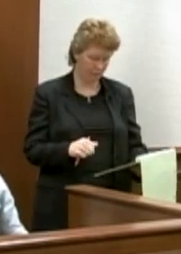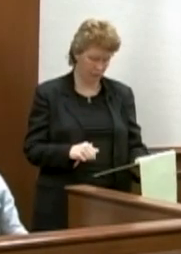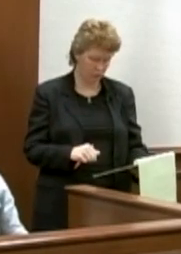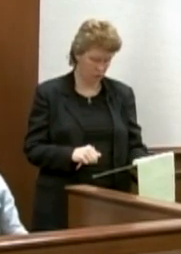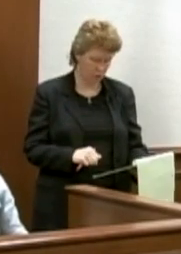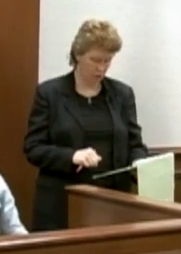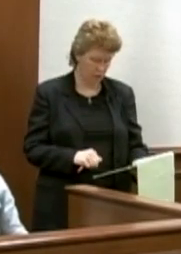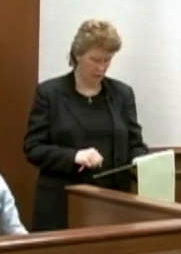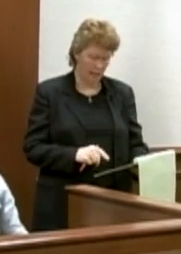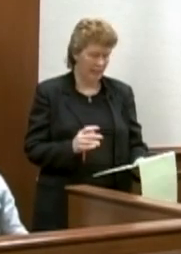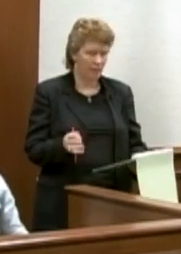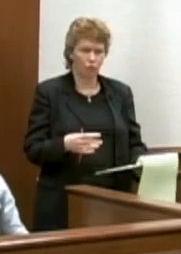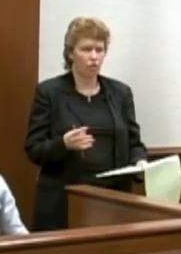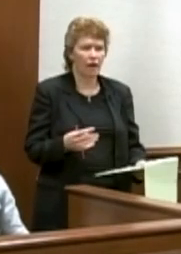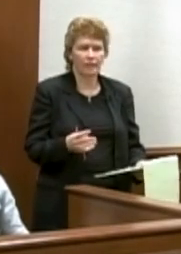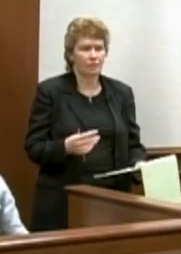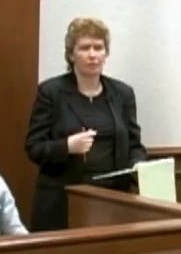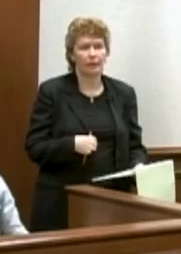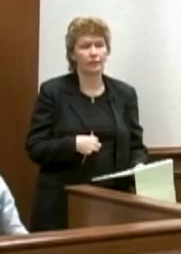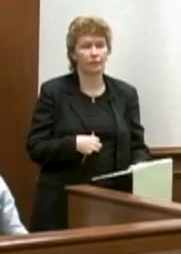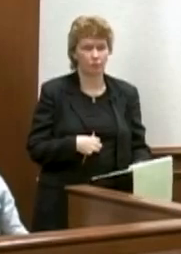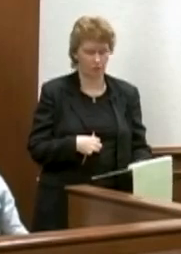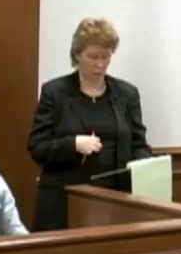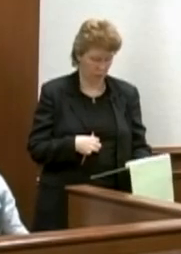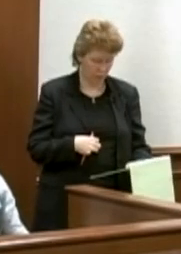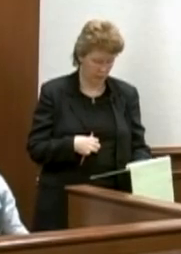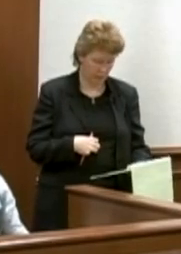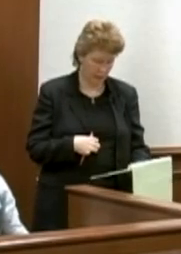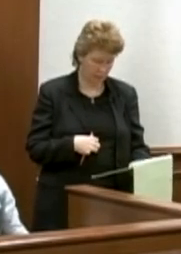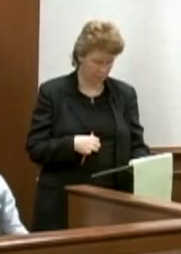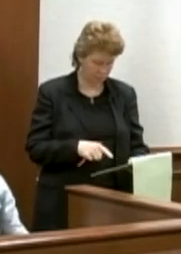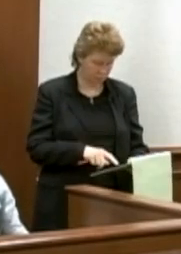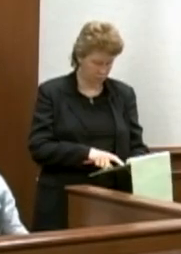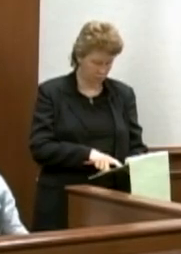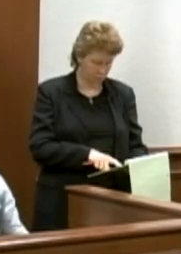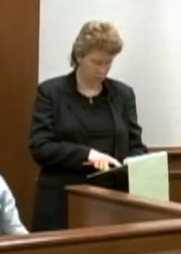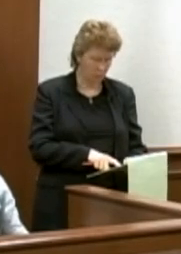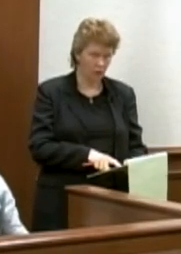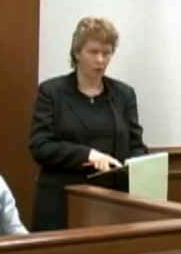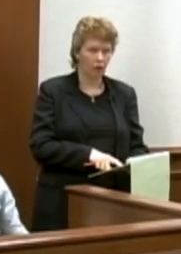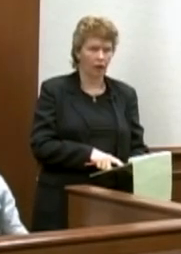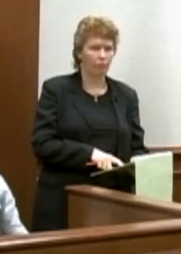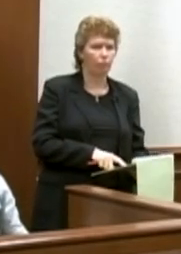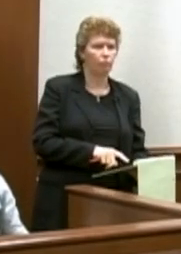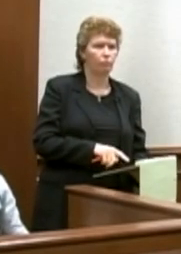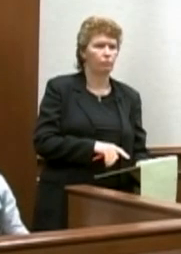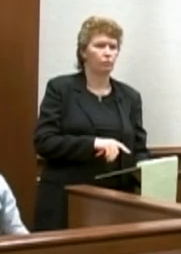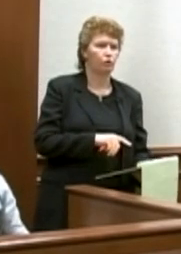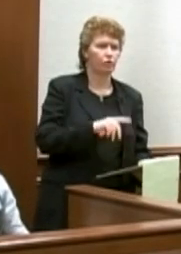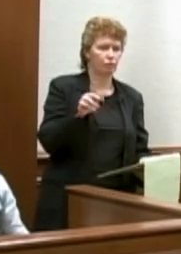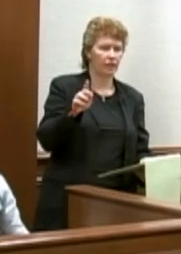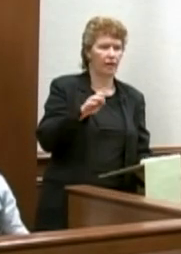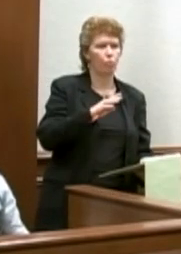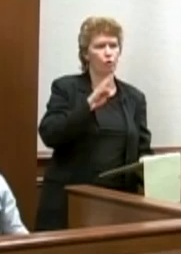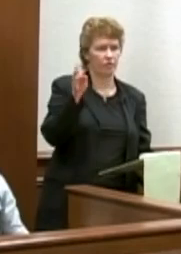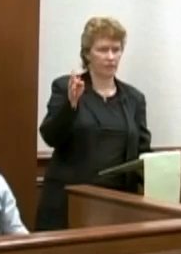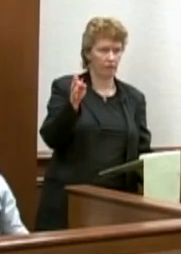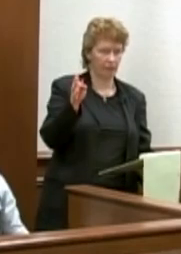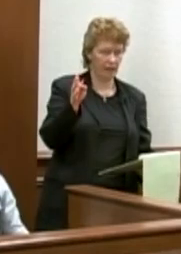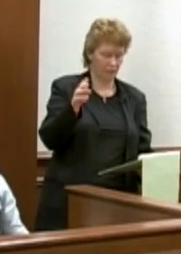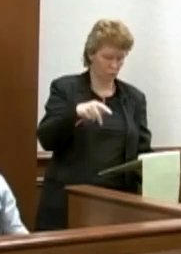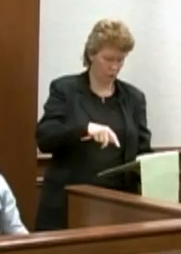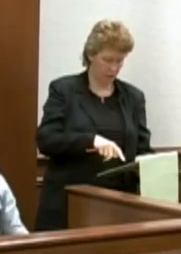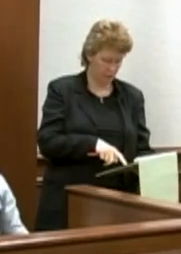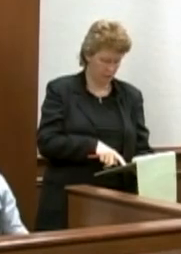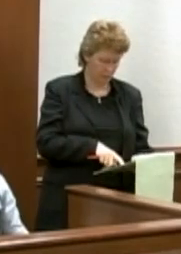red and flushed. He was talking to me. I didn't understand what he was saying. I gestured to him where